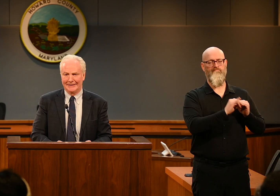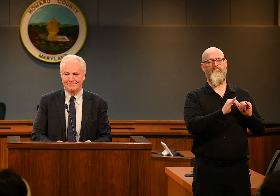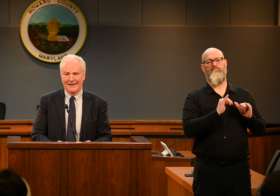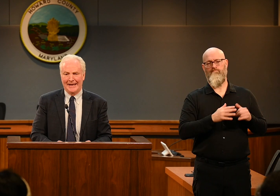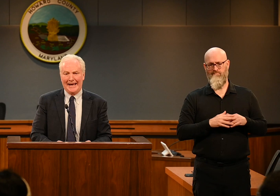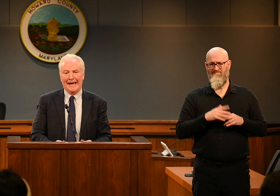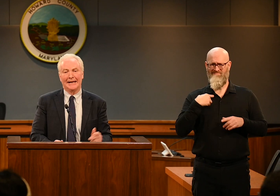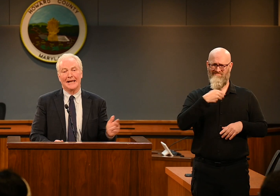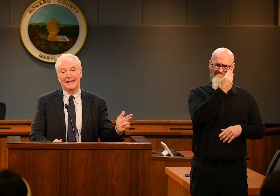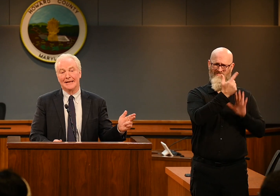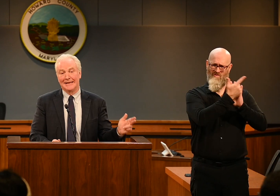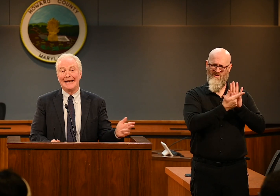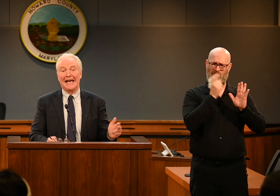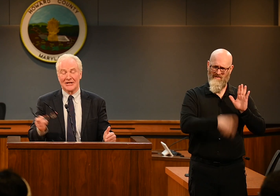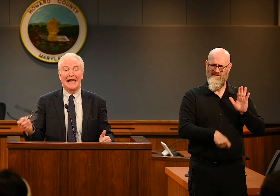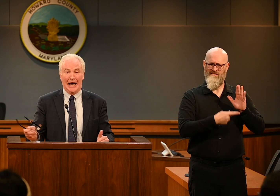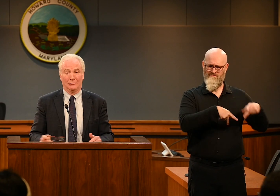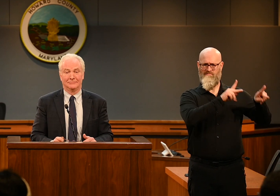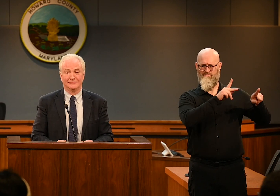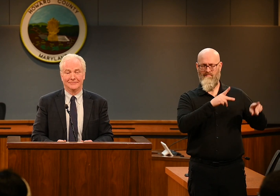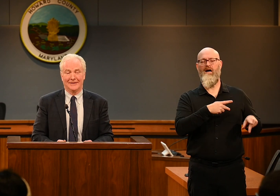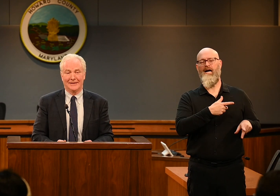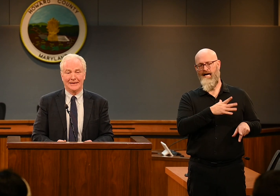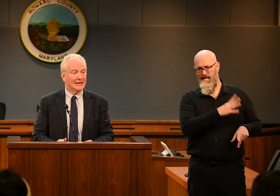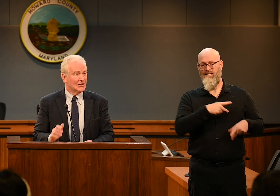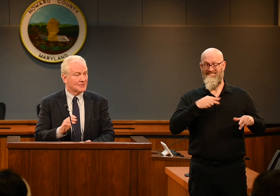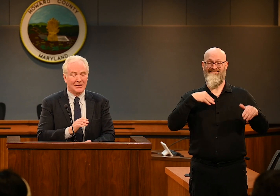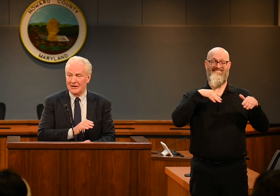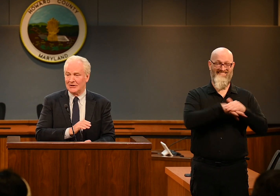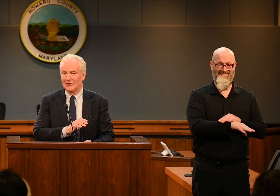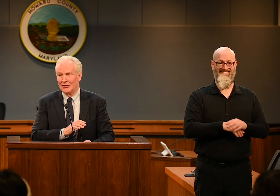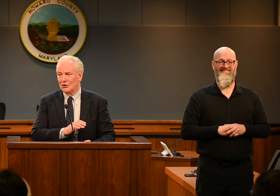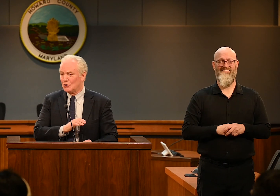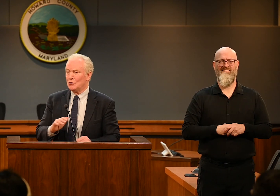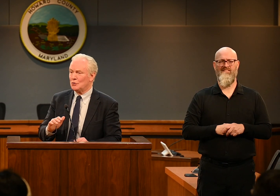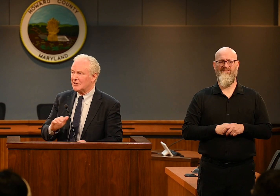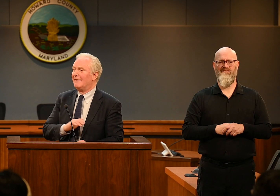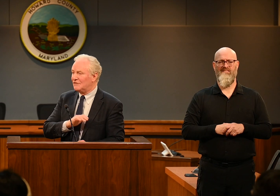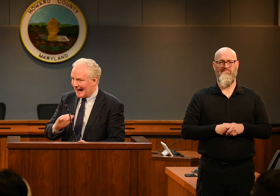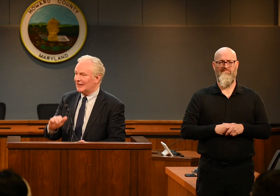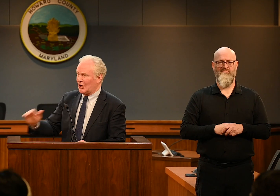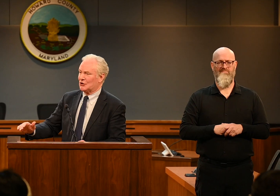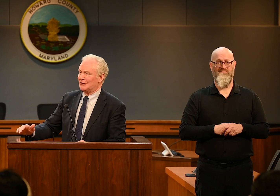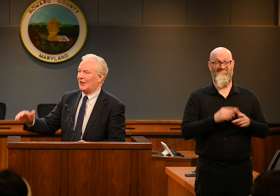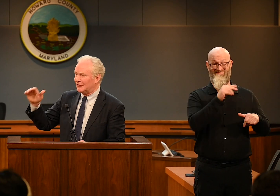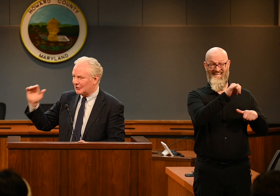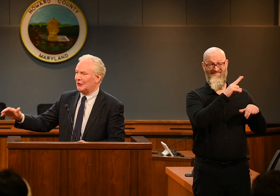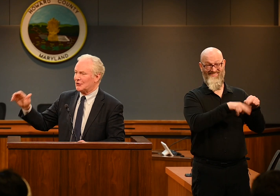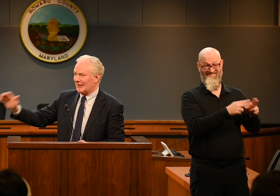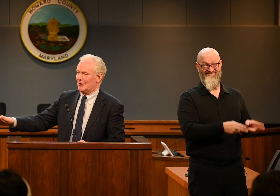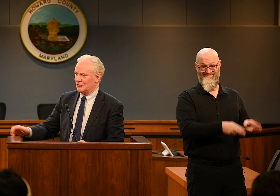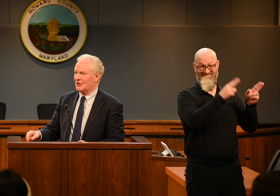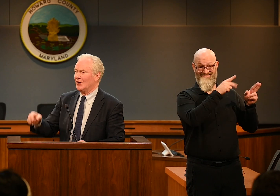we went in. And then as now, it is being used in violation of